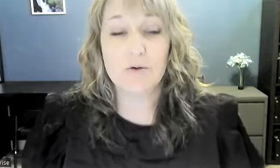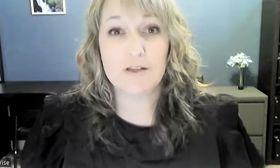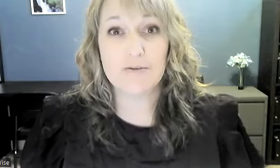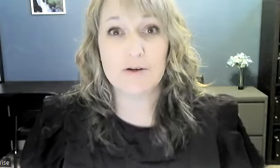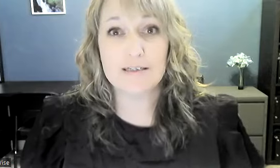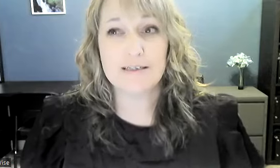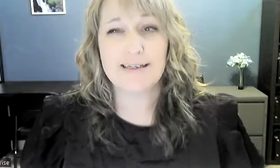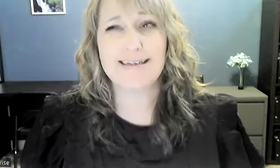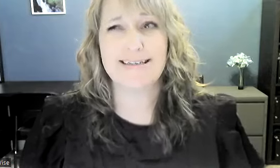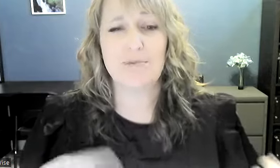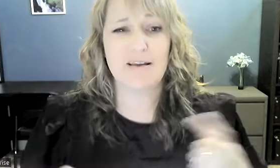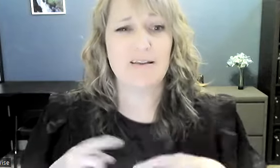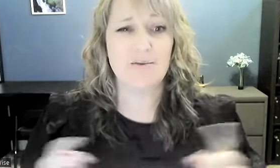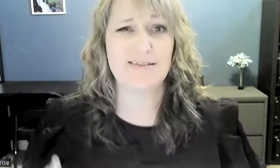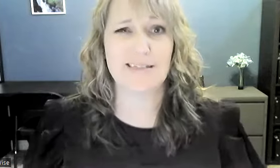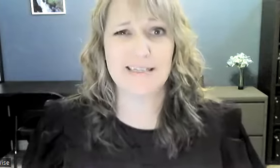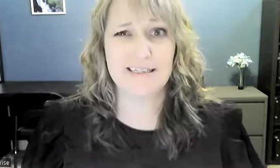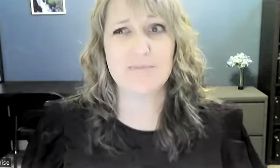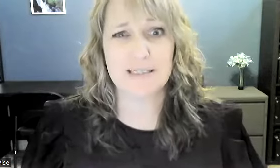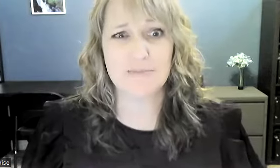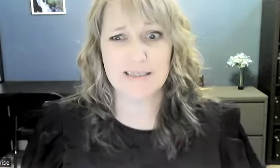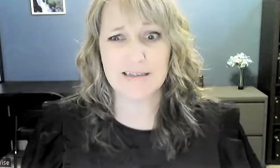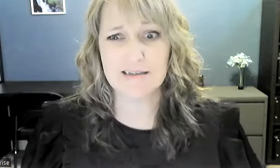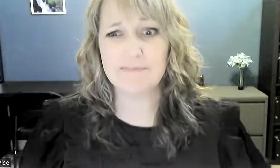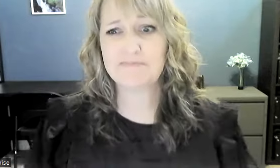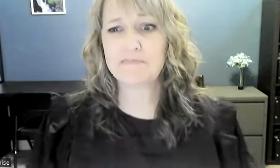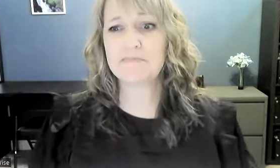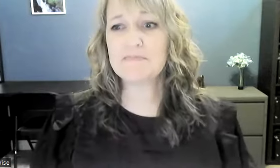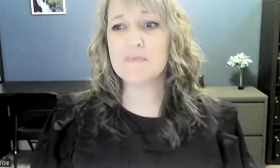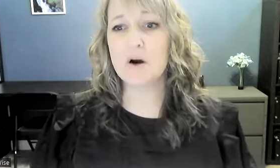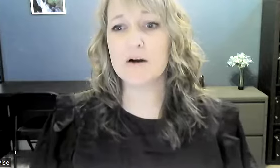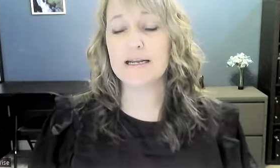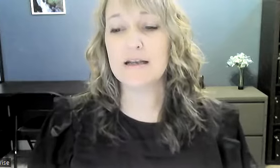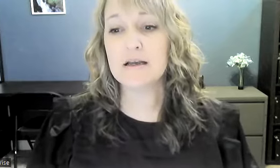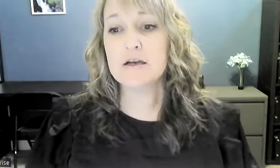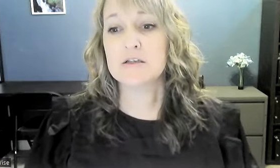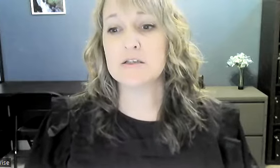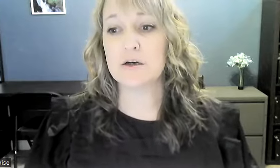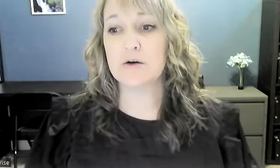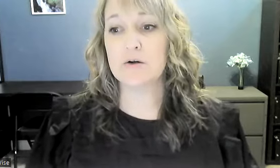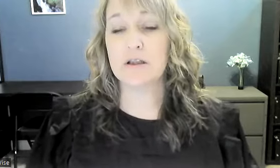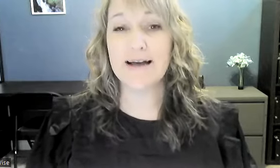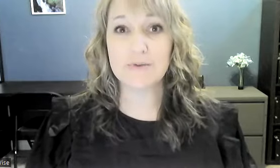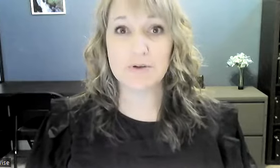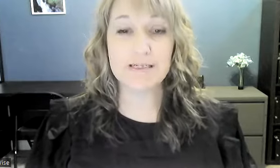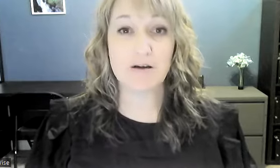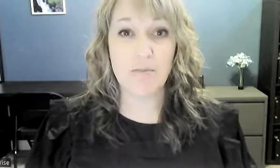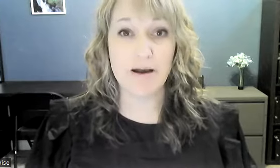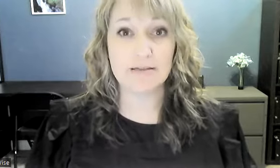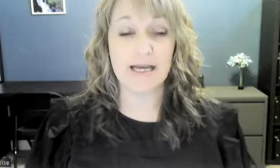the difference, except that the rest of the sentence makes it make sense. All right, so classroom is a compound